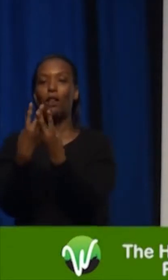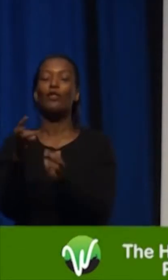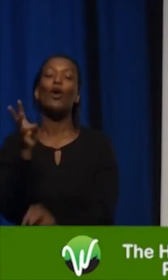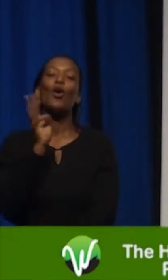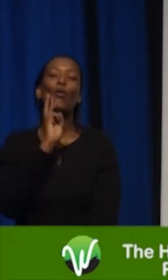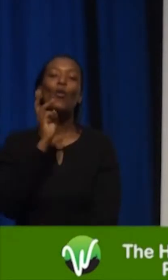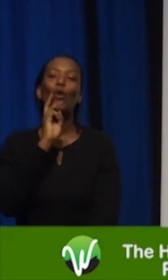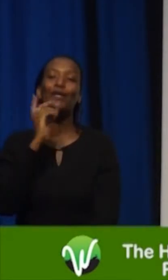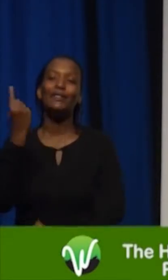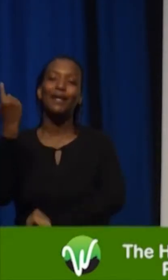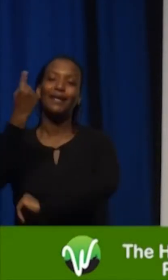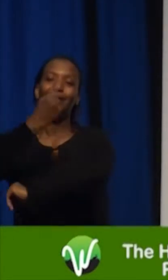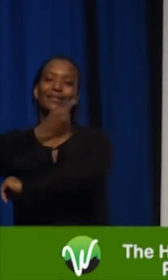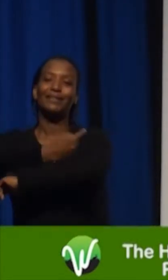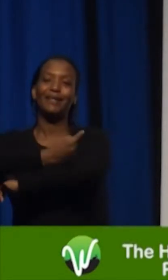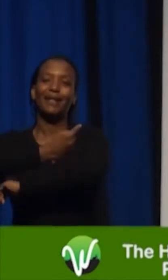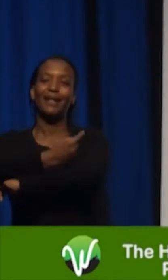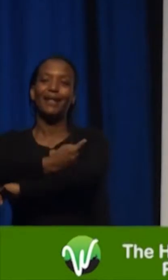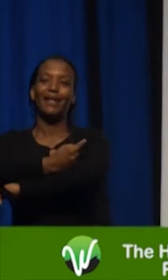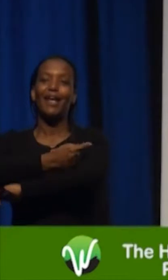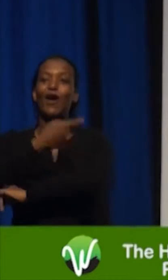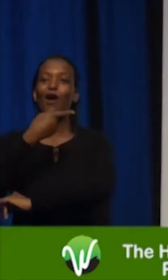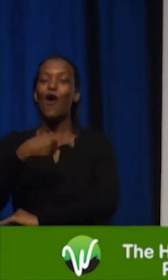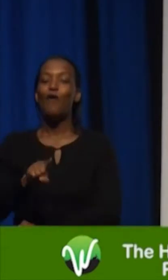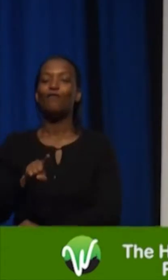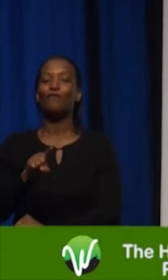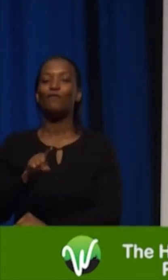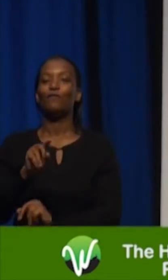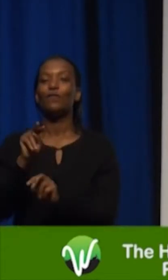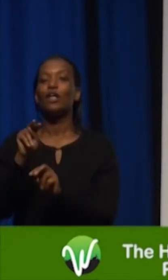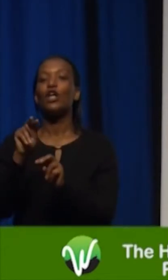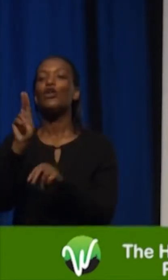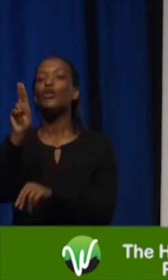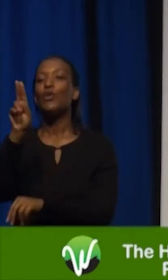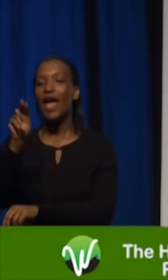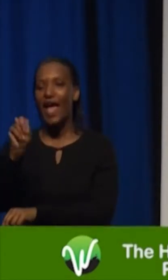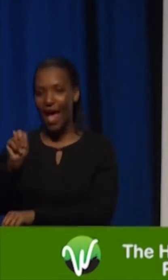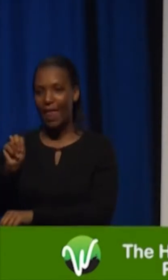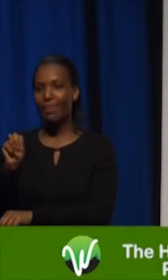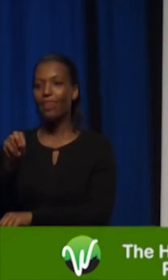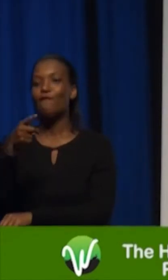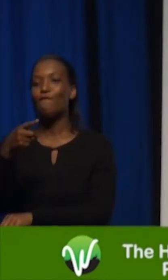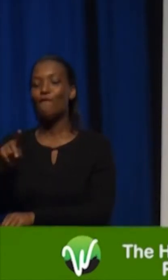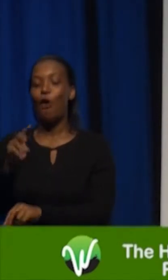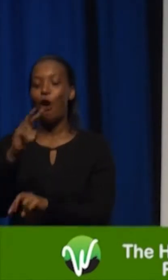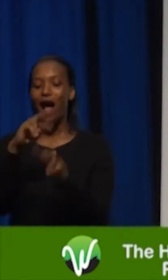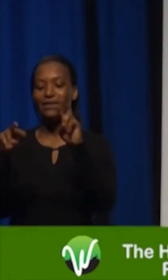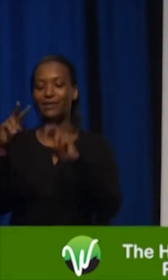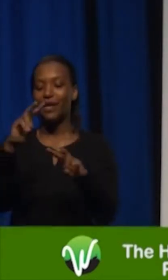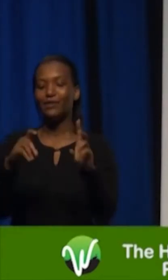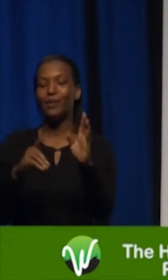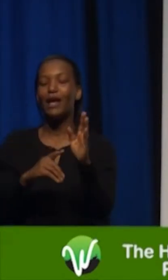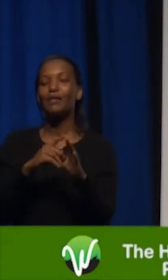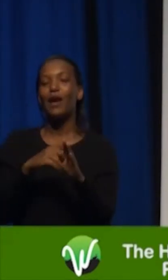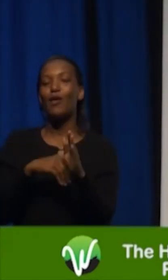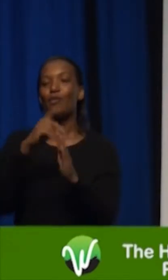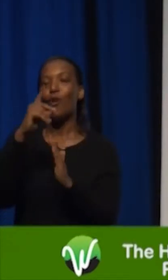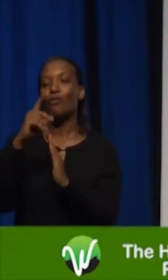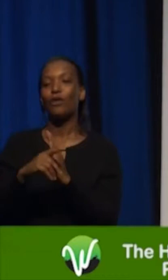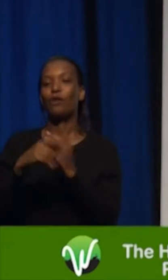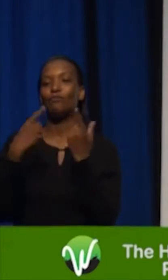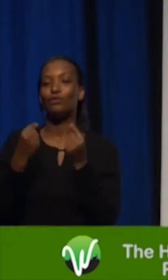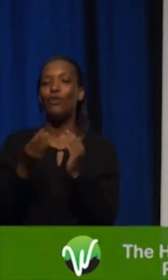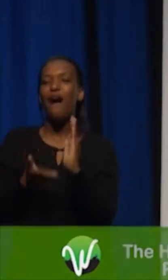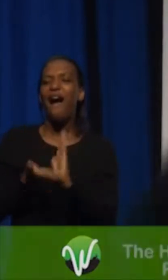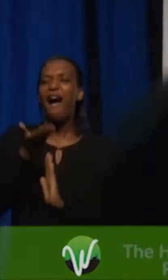Day on behalf of the United Nations World Water Assessment Program's